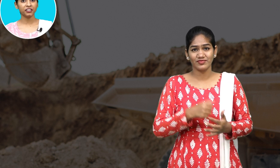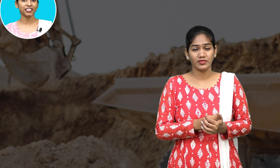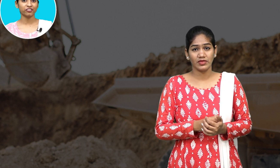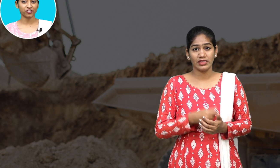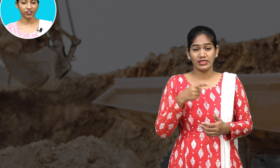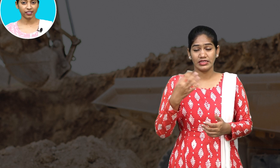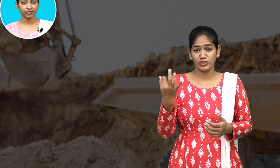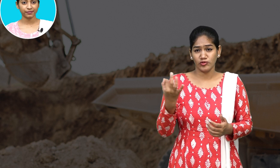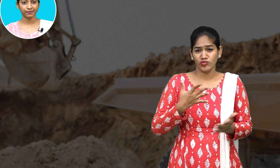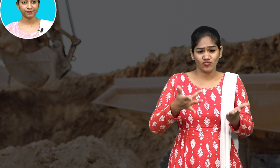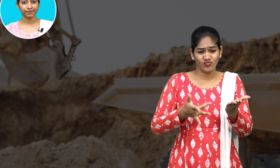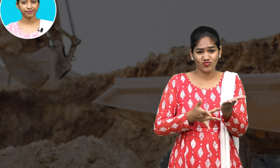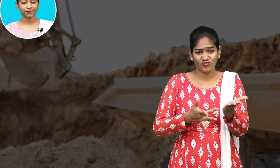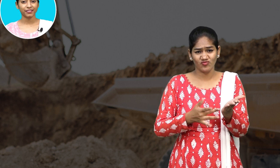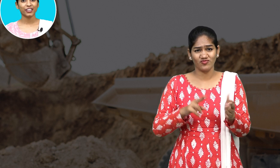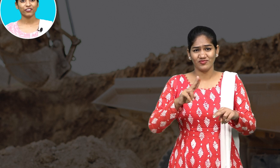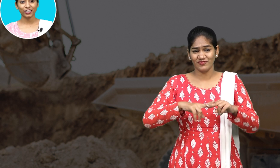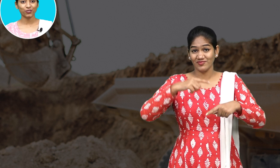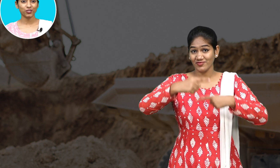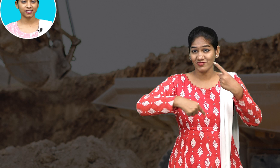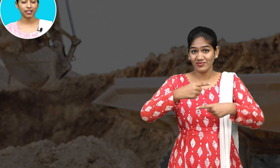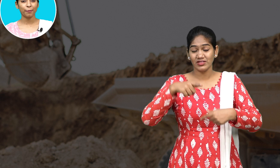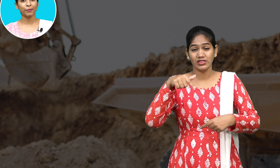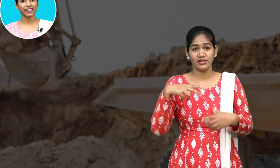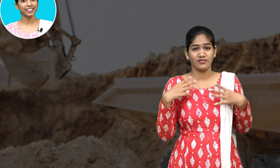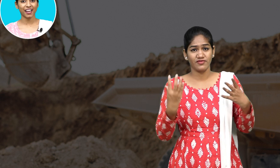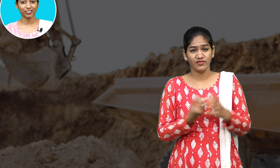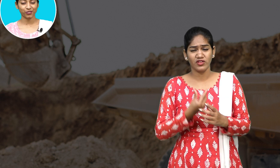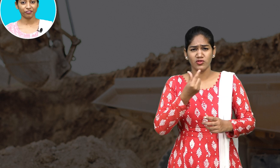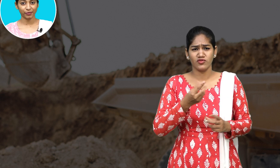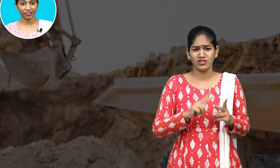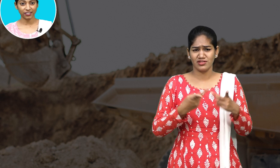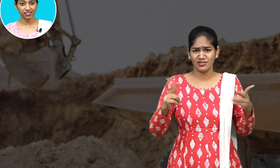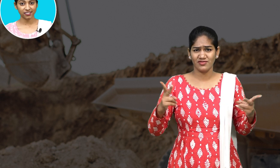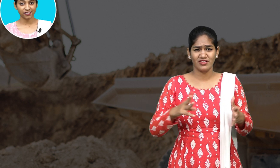In modern industry, we use many kinds of minerals.